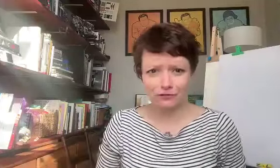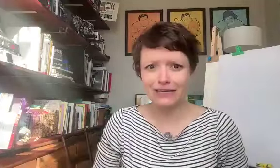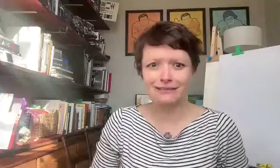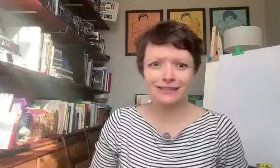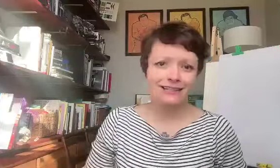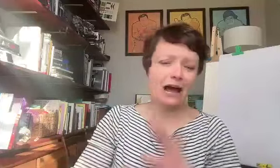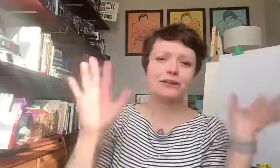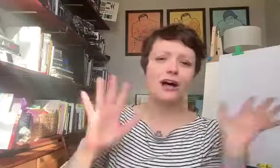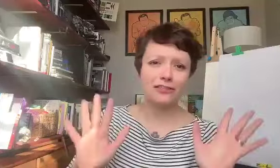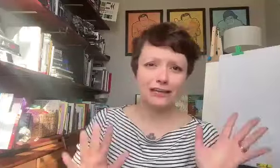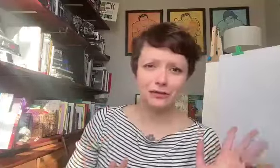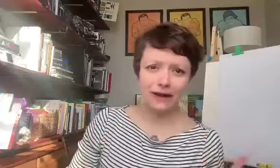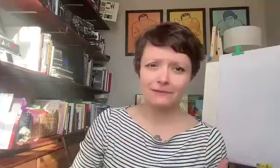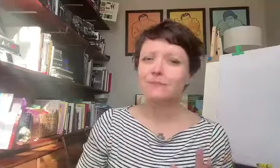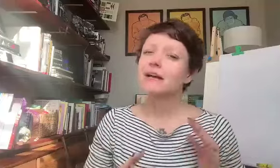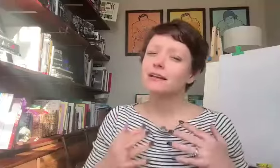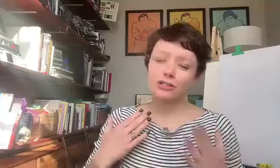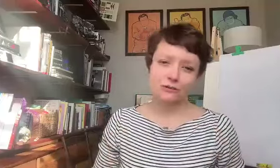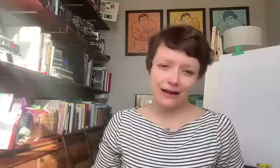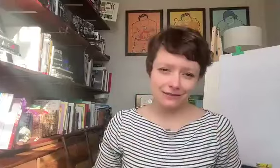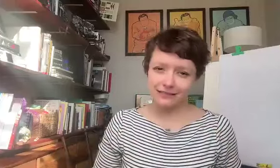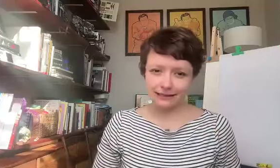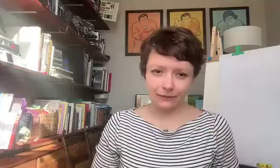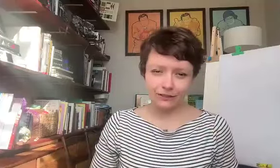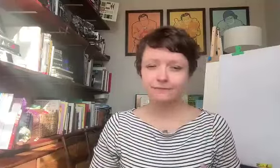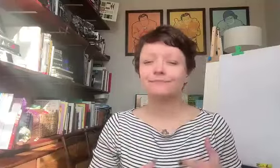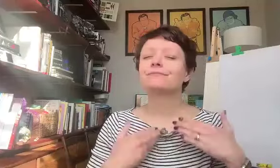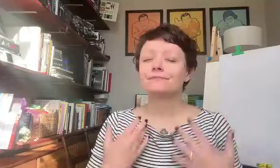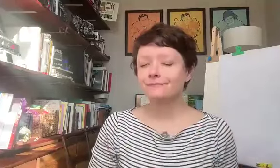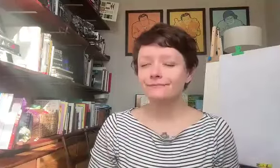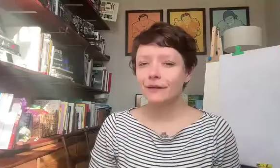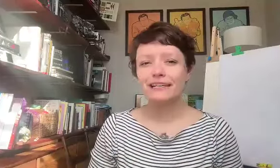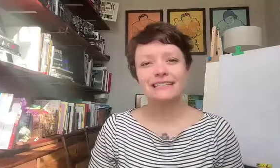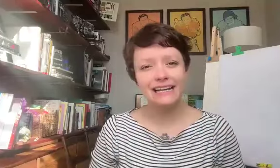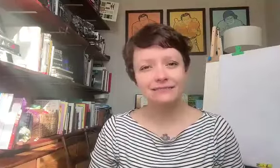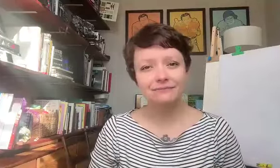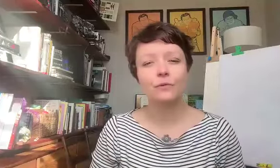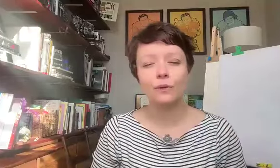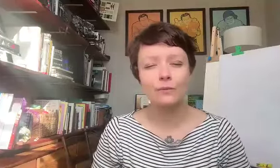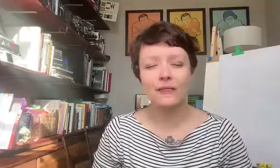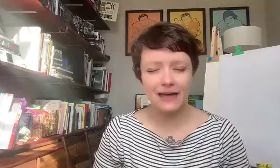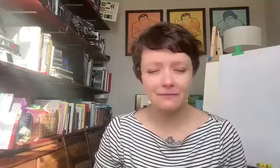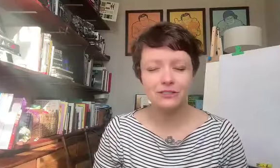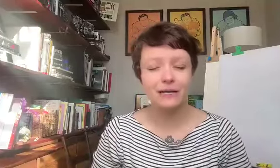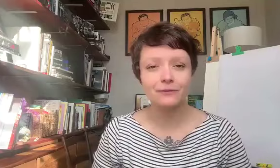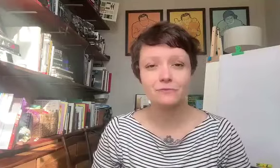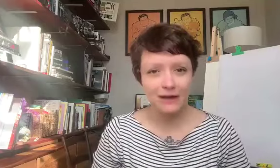feet. Count all the things you want. Just don't count in sign language. Because again, we want them to be able to make